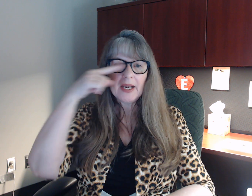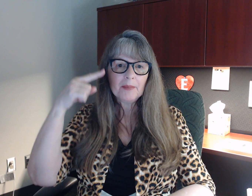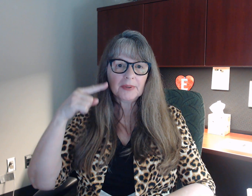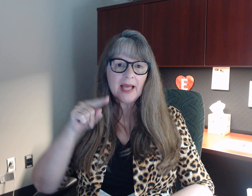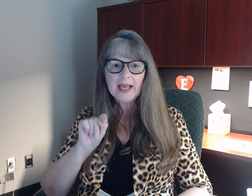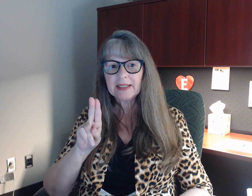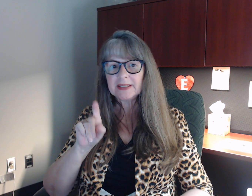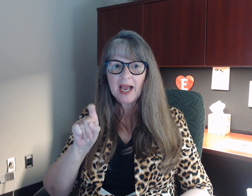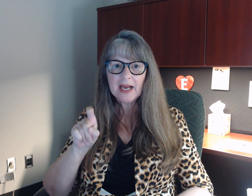a black tux,